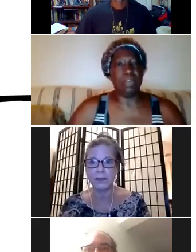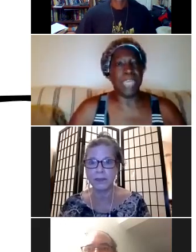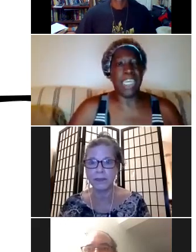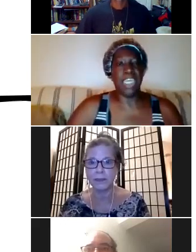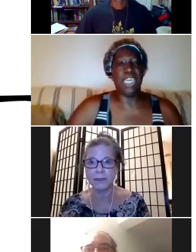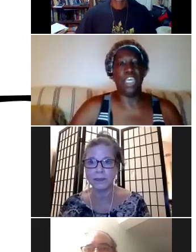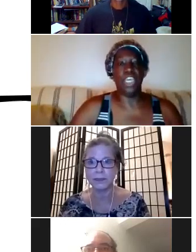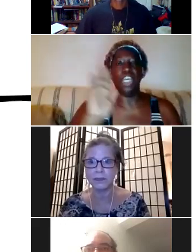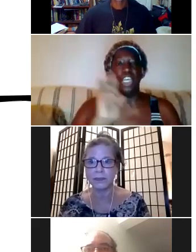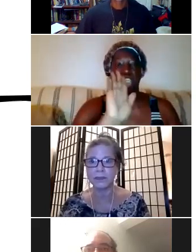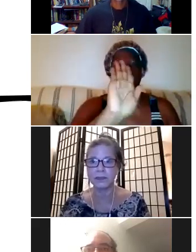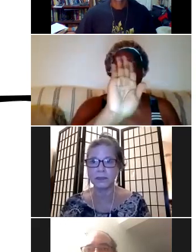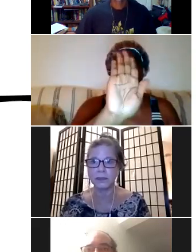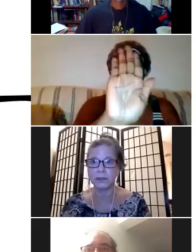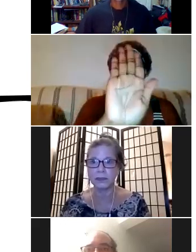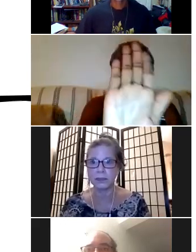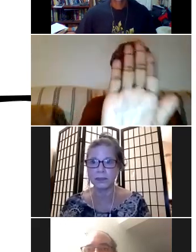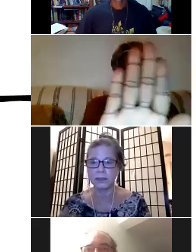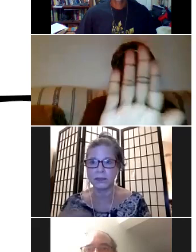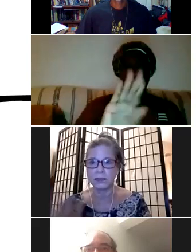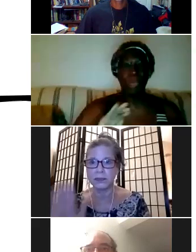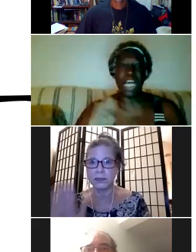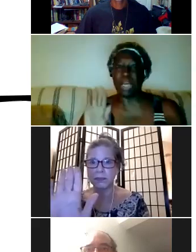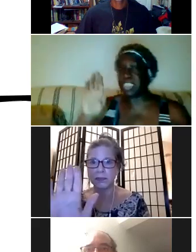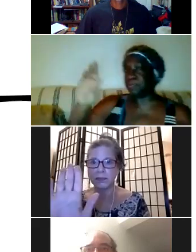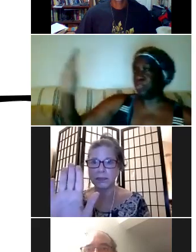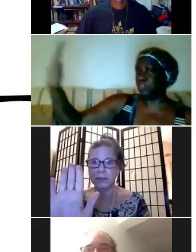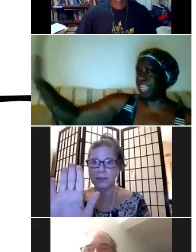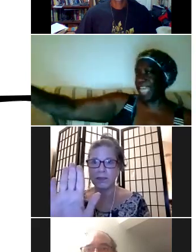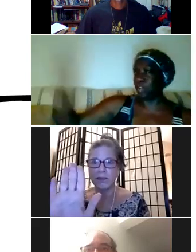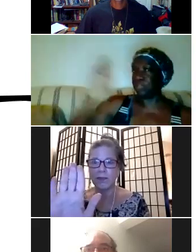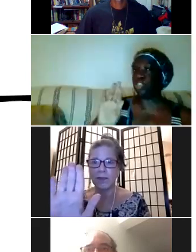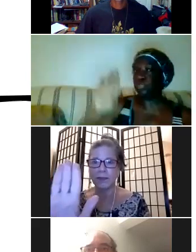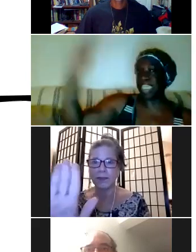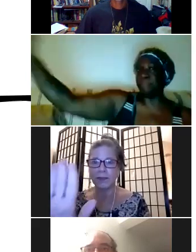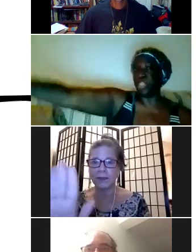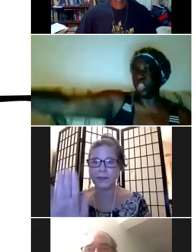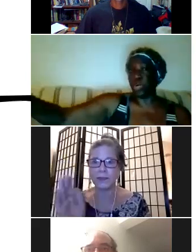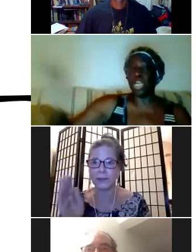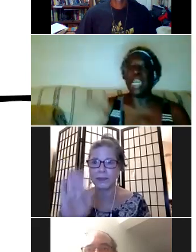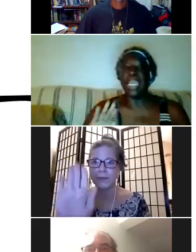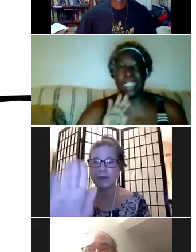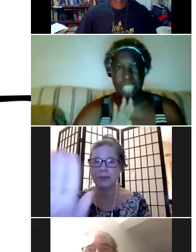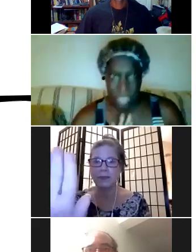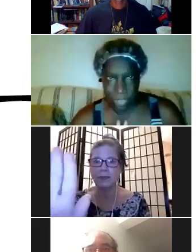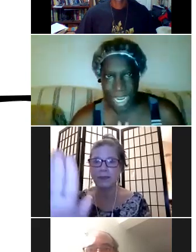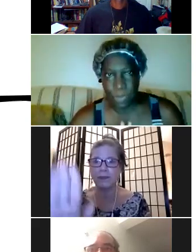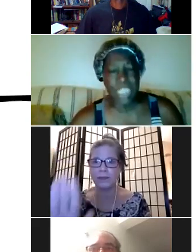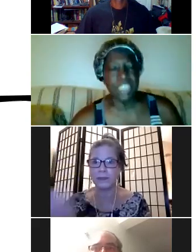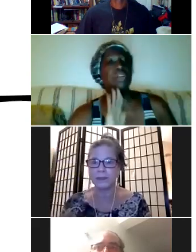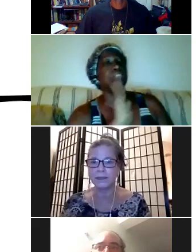it's gonna be your palm is moving out to them. It's